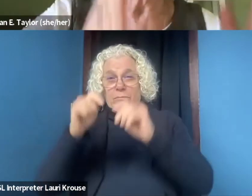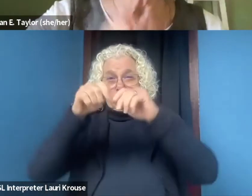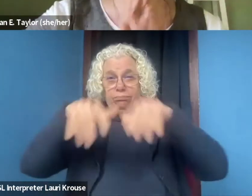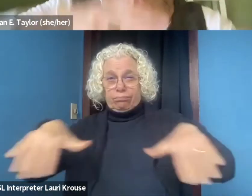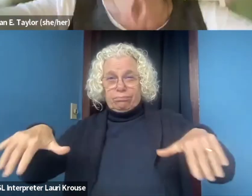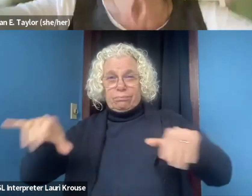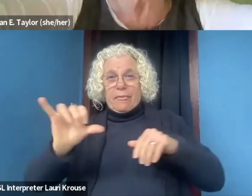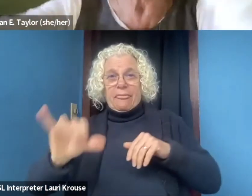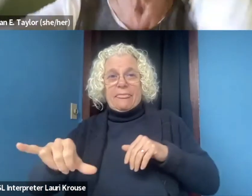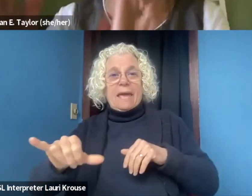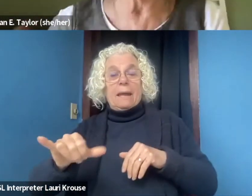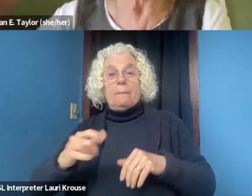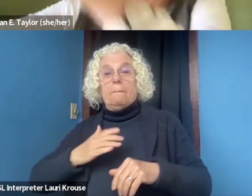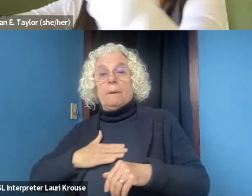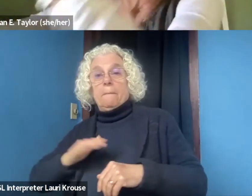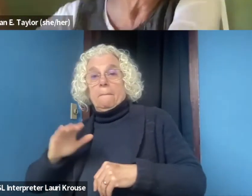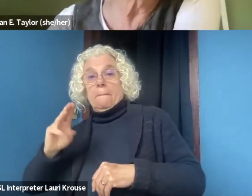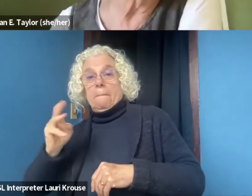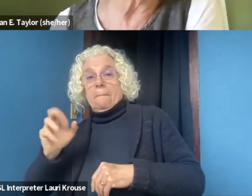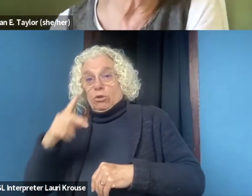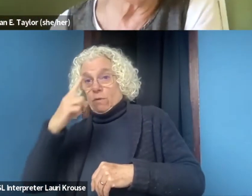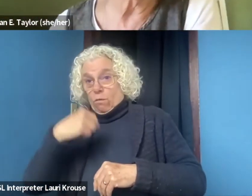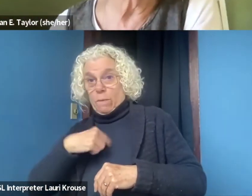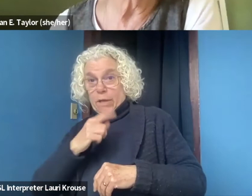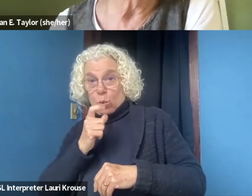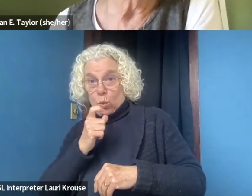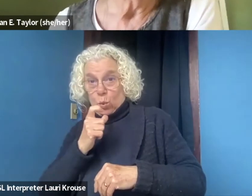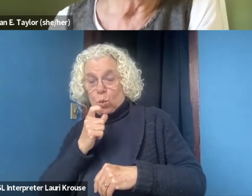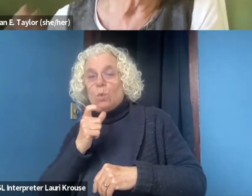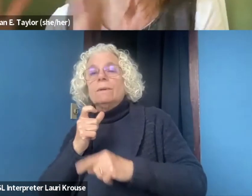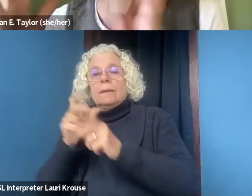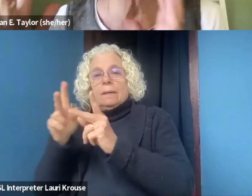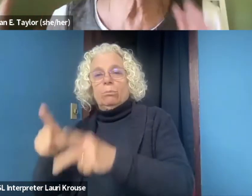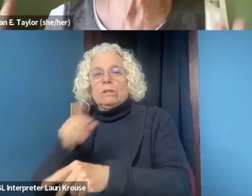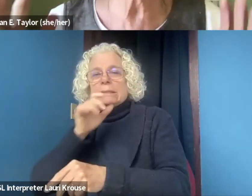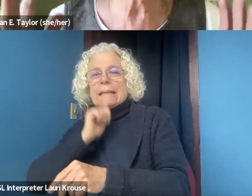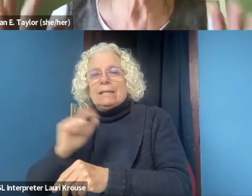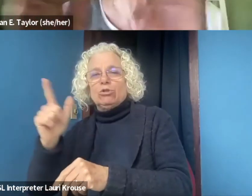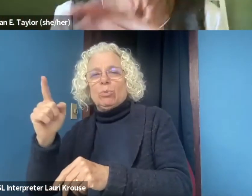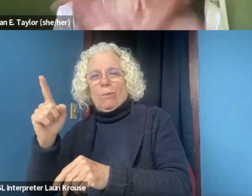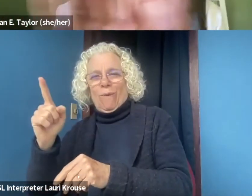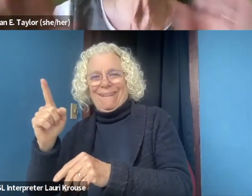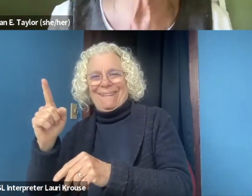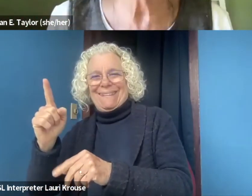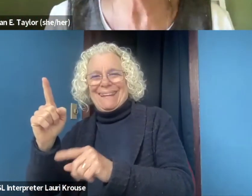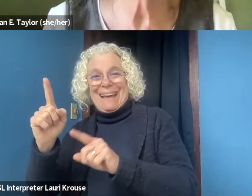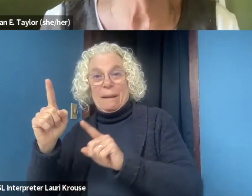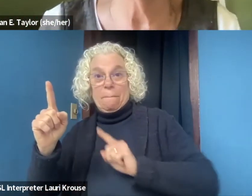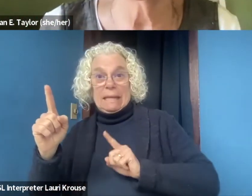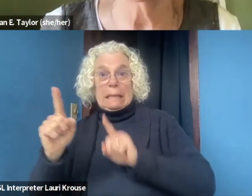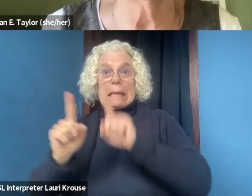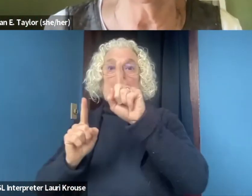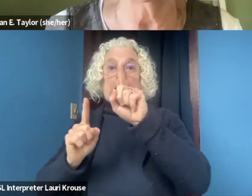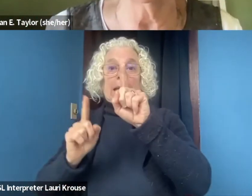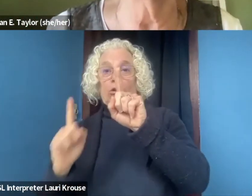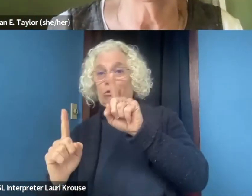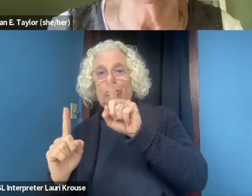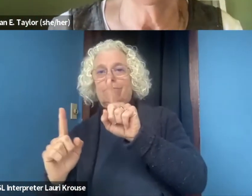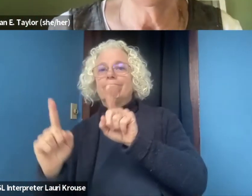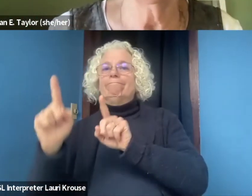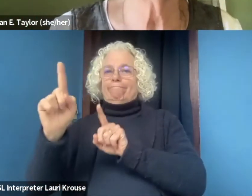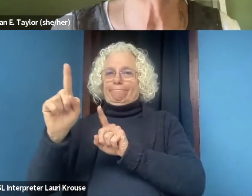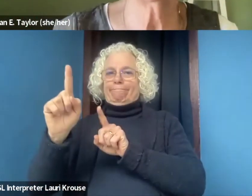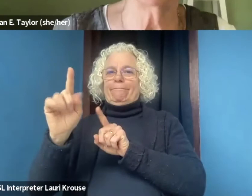whole 3 tracks for our work. And what I realize is all of the very big issues that are facing